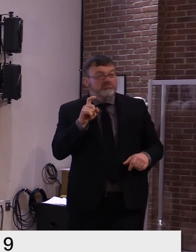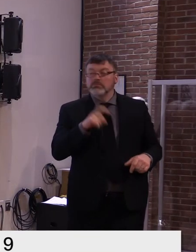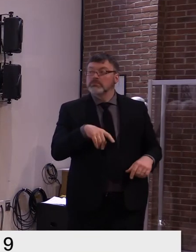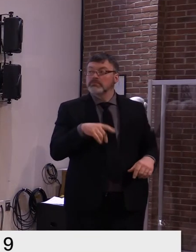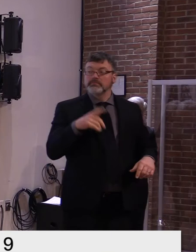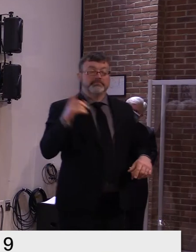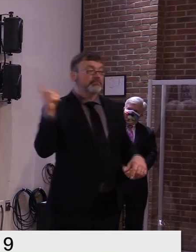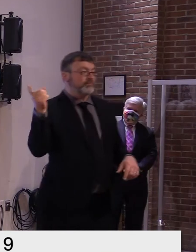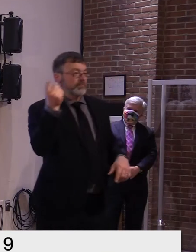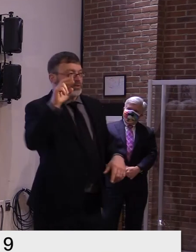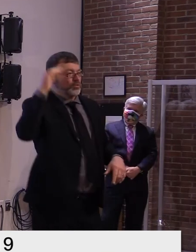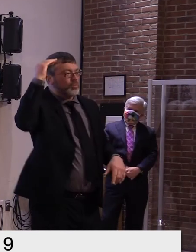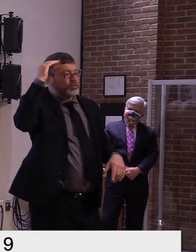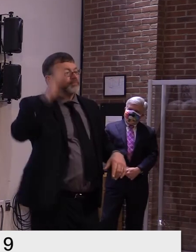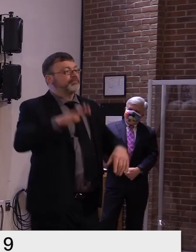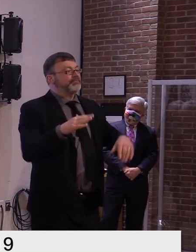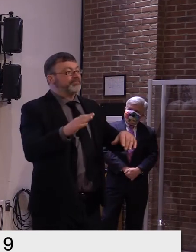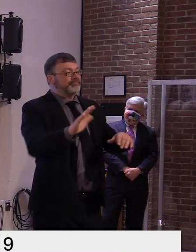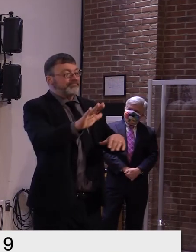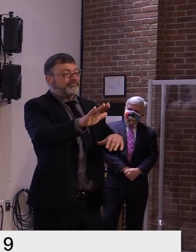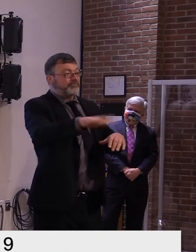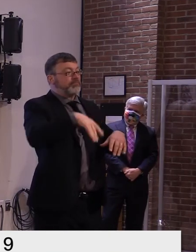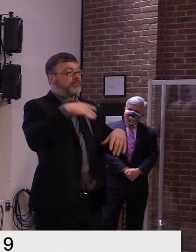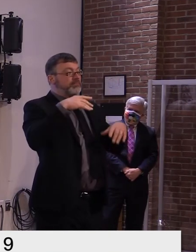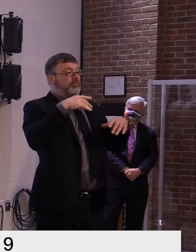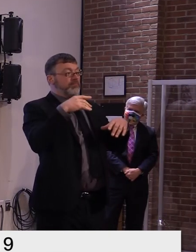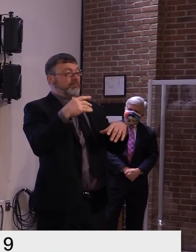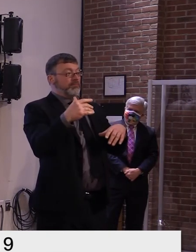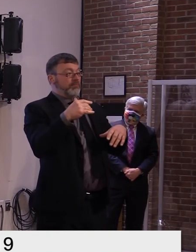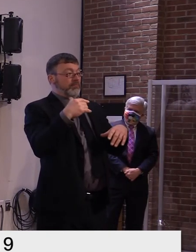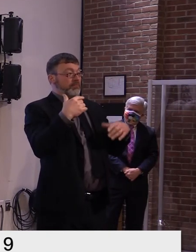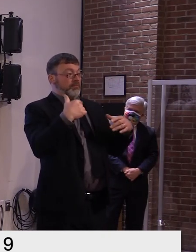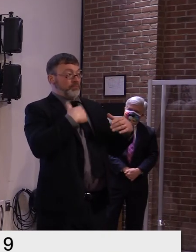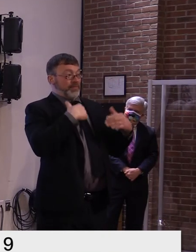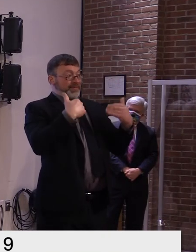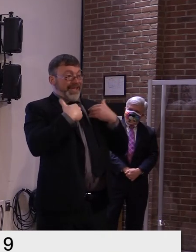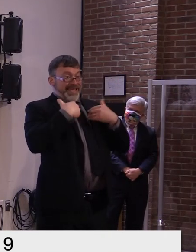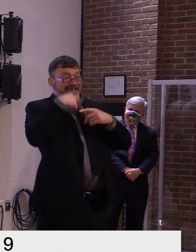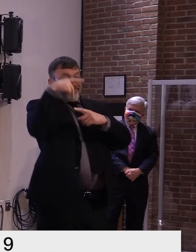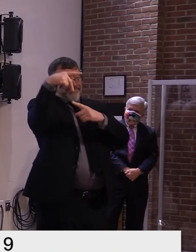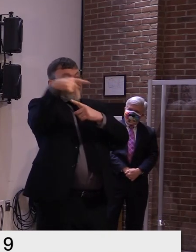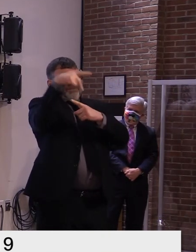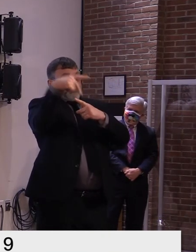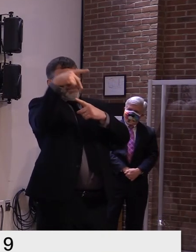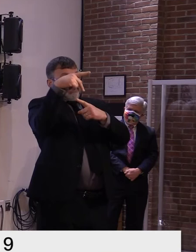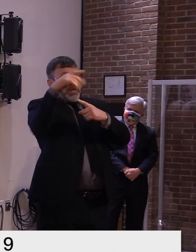If we continue to only have the Pfizer and Moderna vaccines, they are only